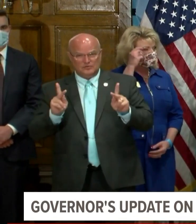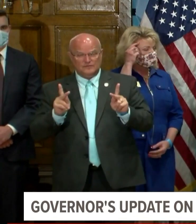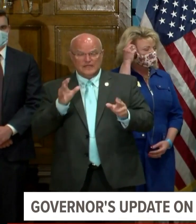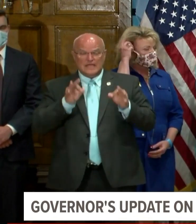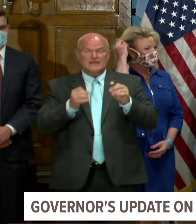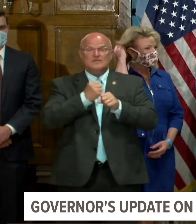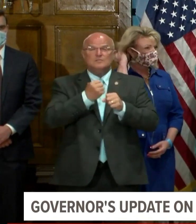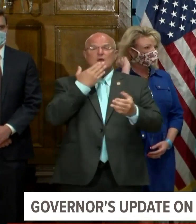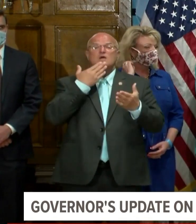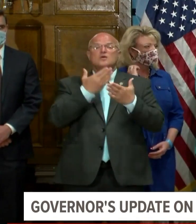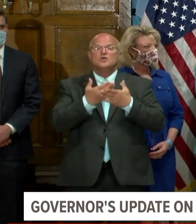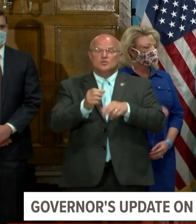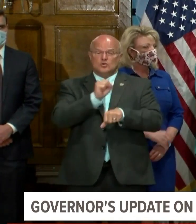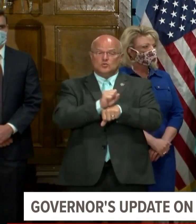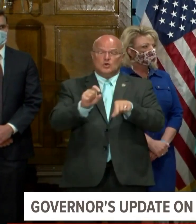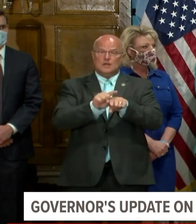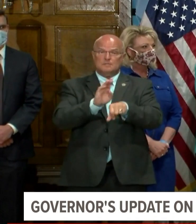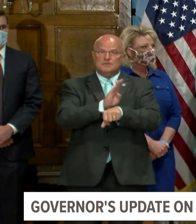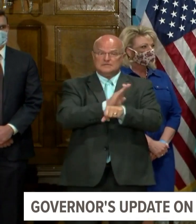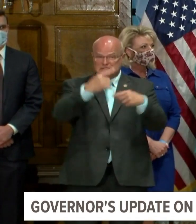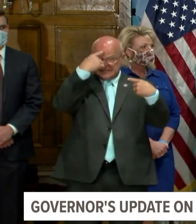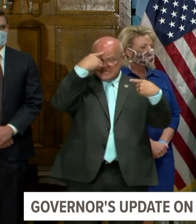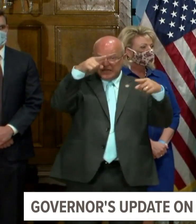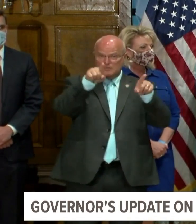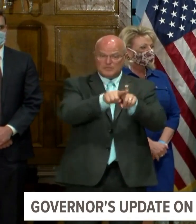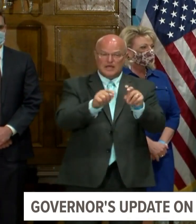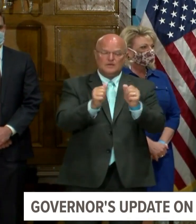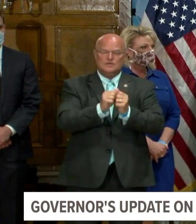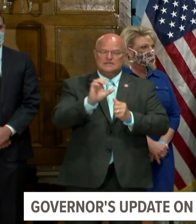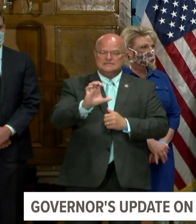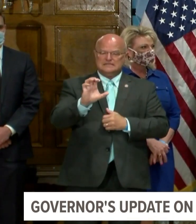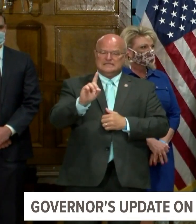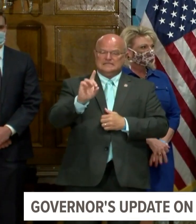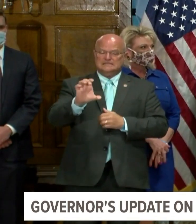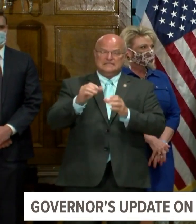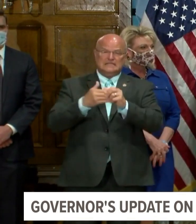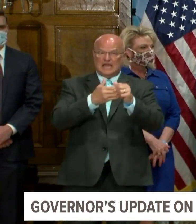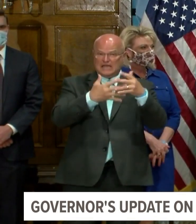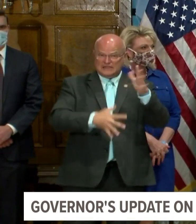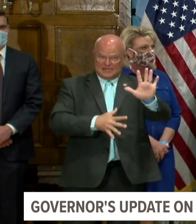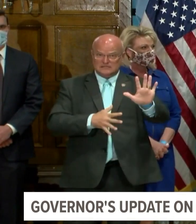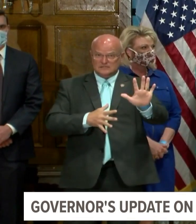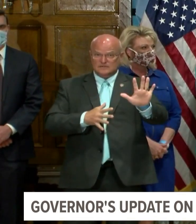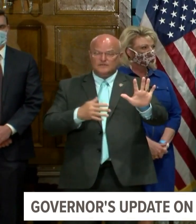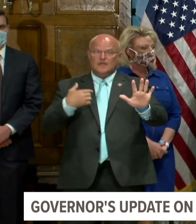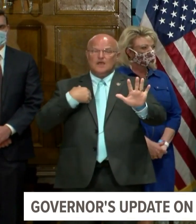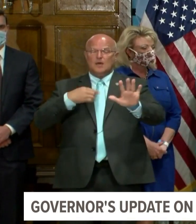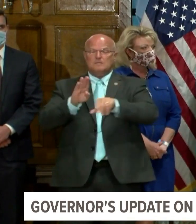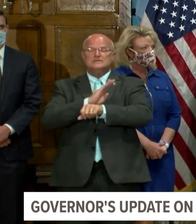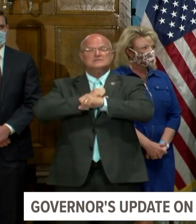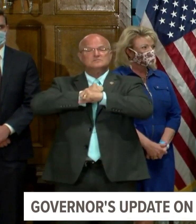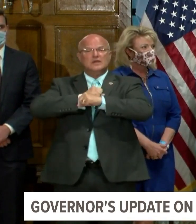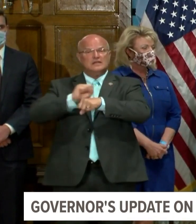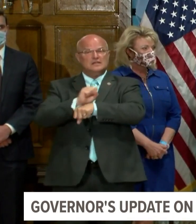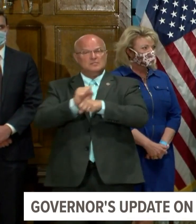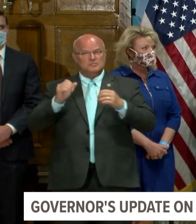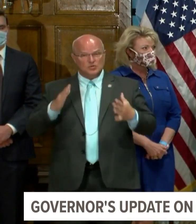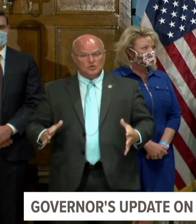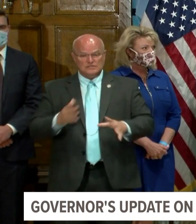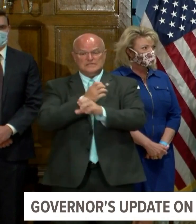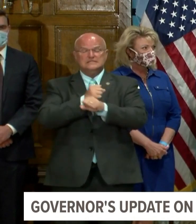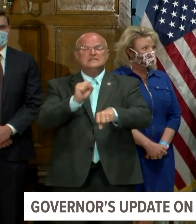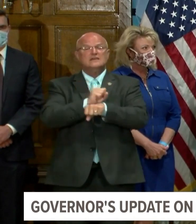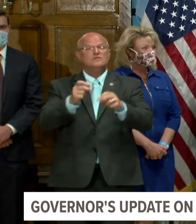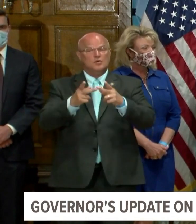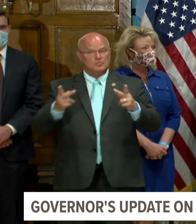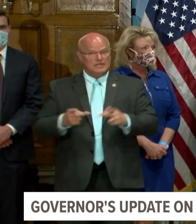is if you make a good faith effort as a business to comply with CDC guidelines. We still expect businesses to protect their employees, to provide safe